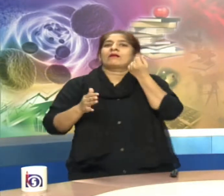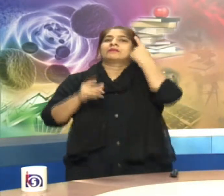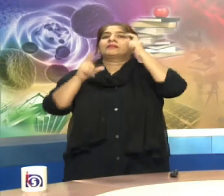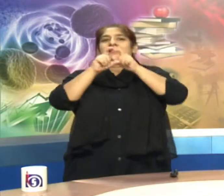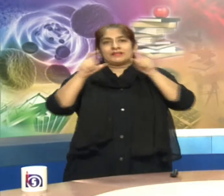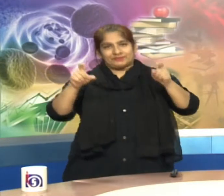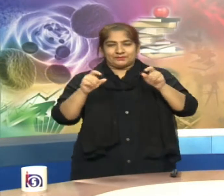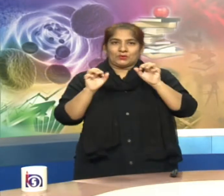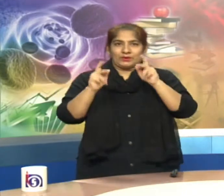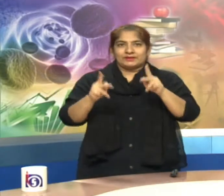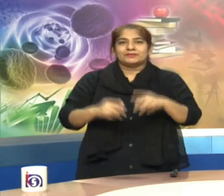These are two different things.